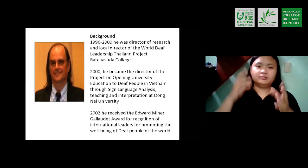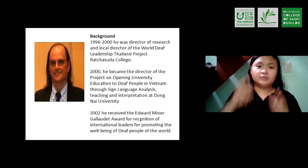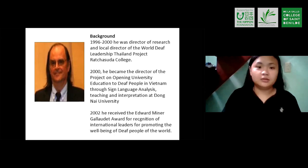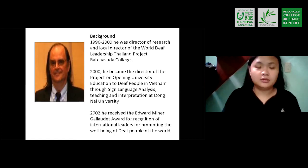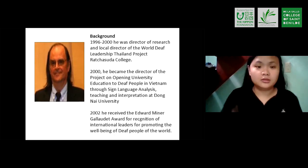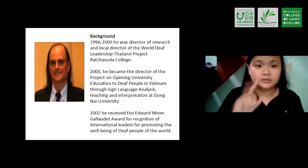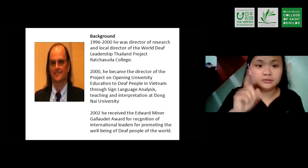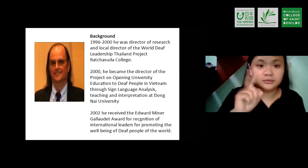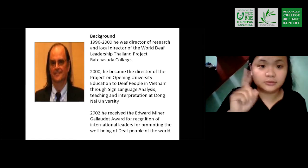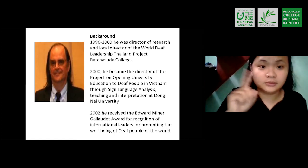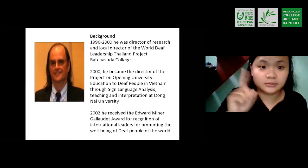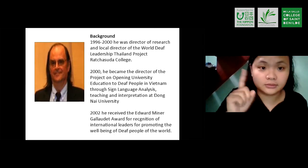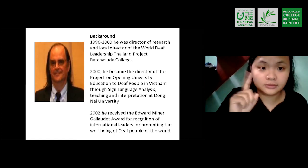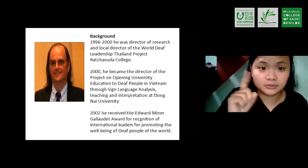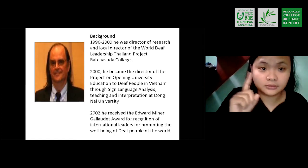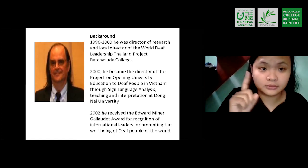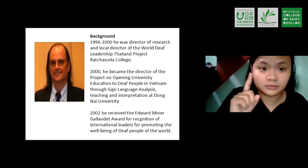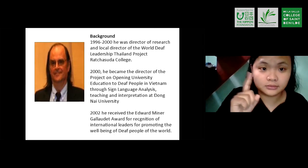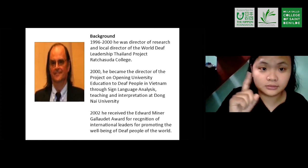is deer.